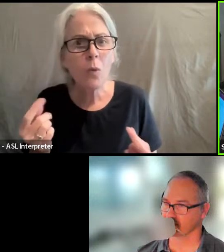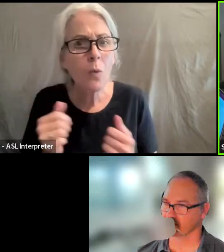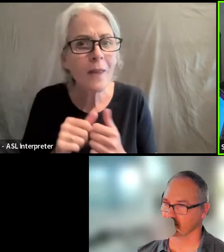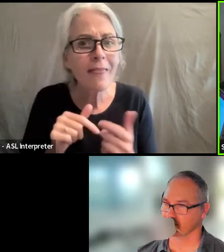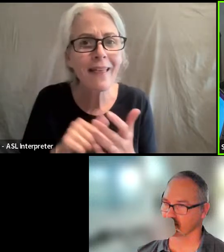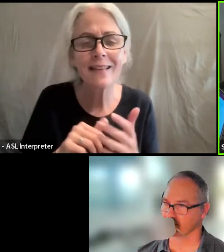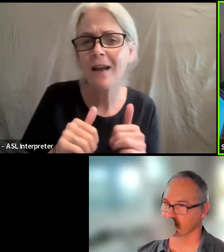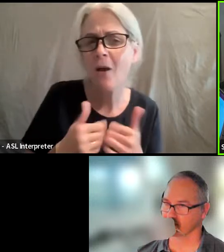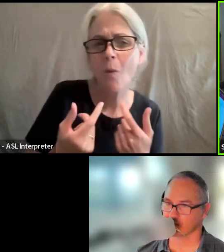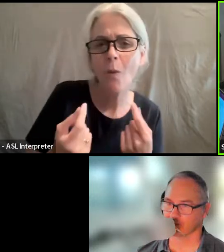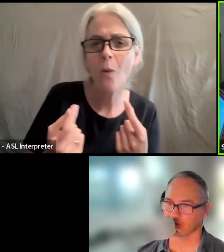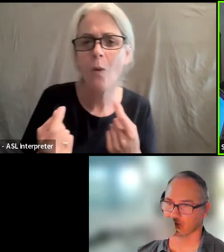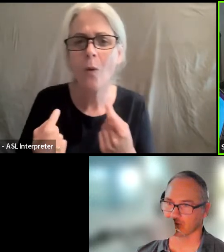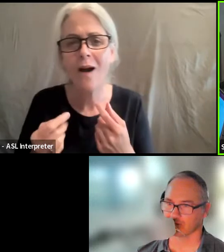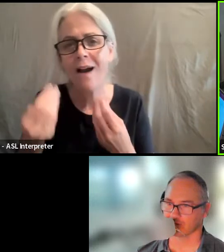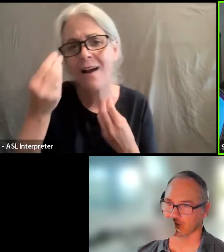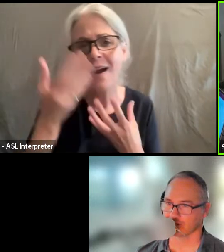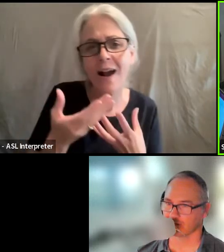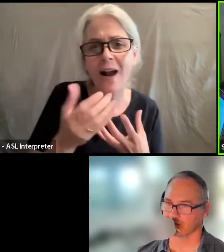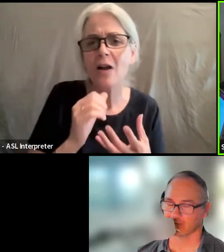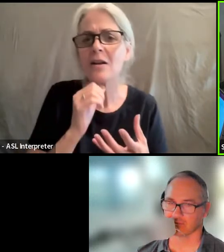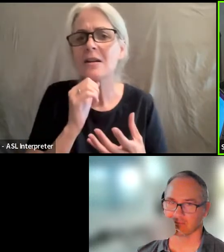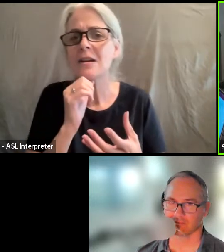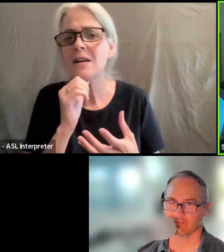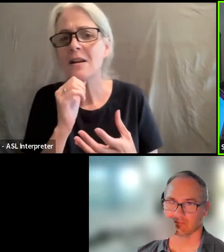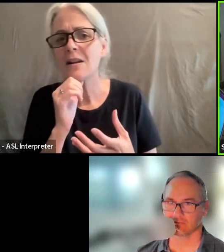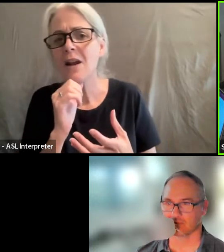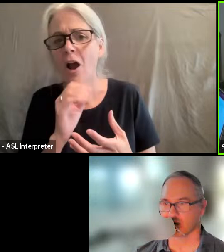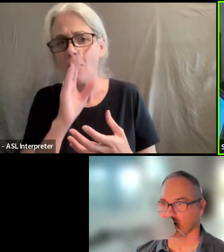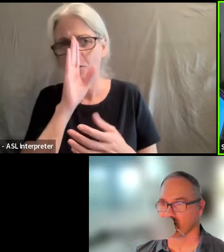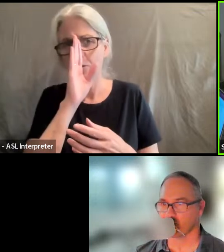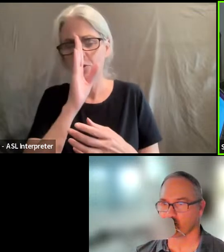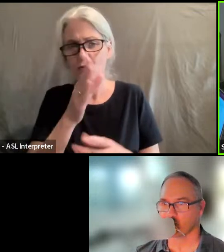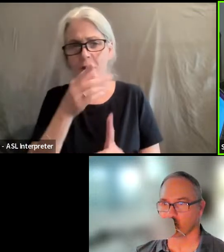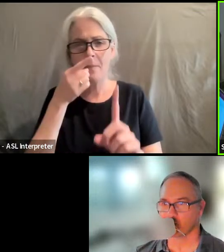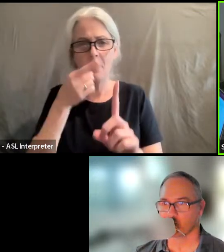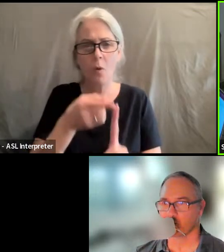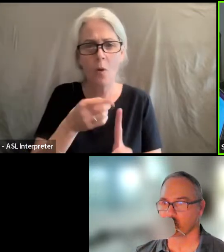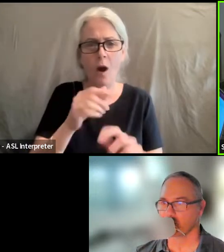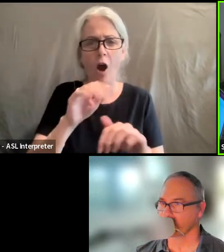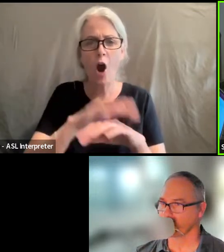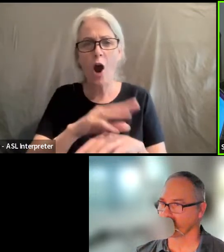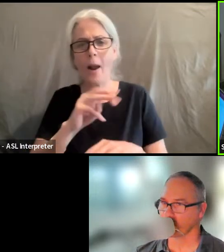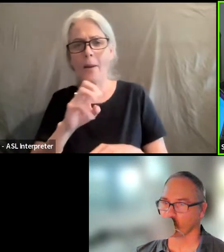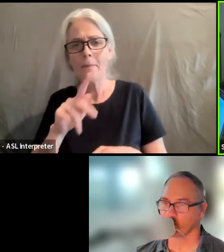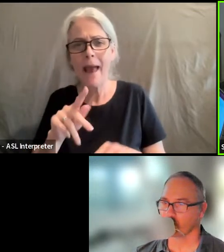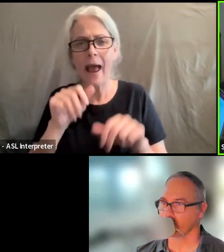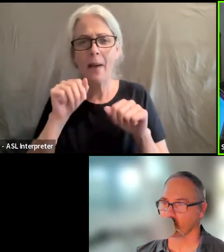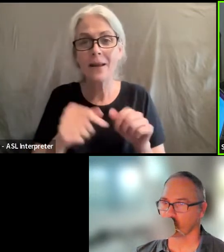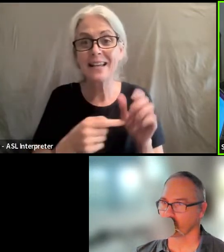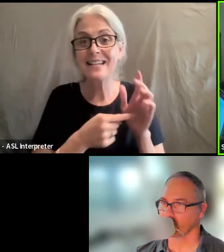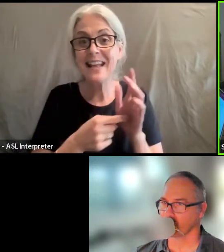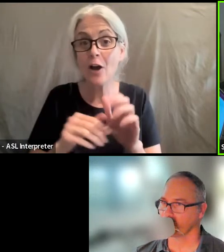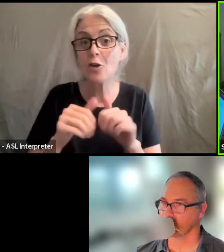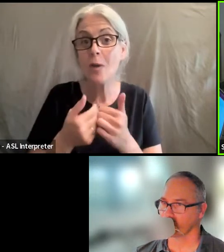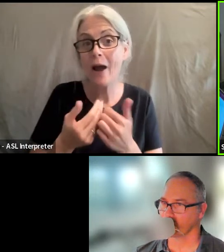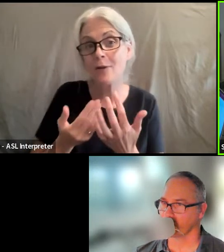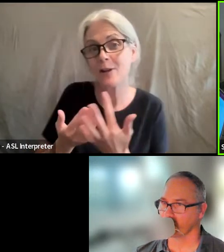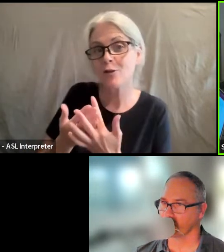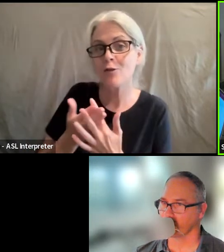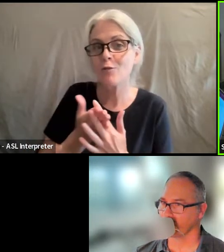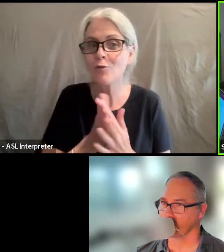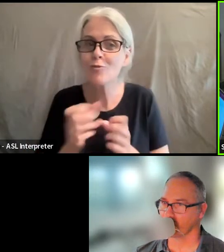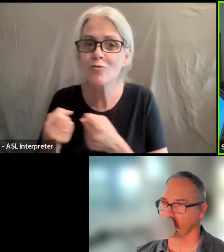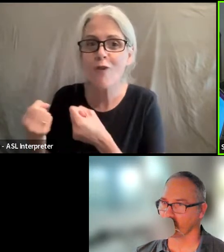you we can tell you not the straight point from these coordinates, but we can tell you how to navigate that,